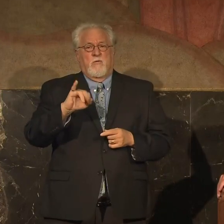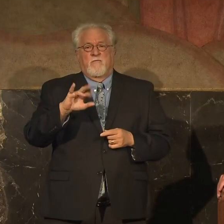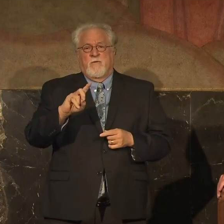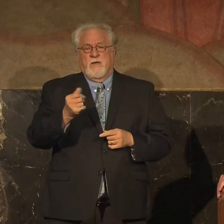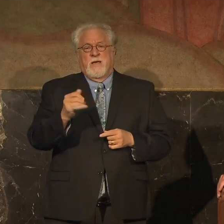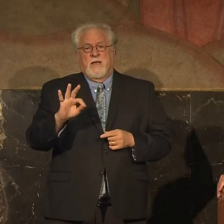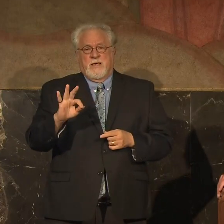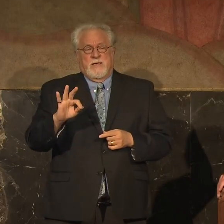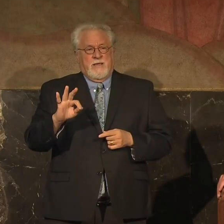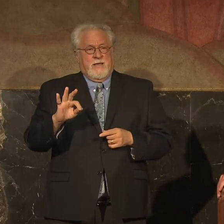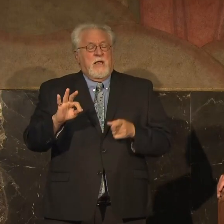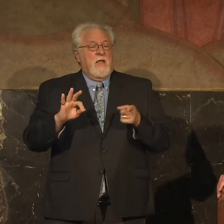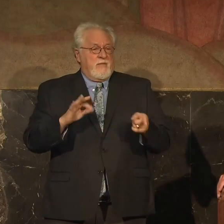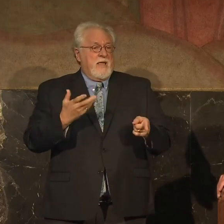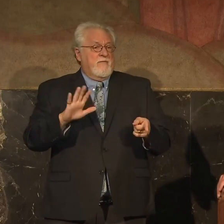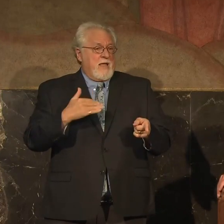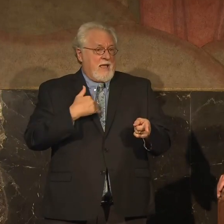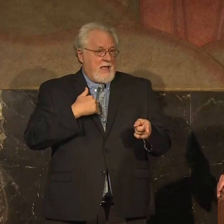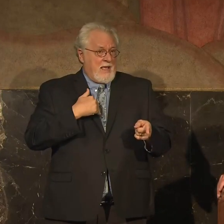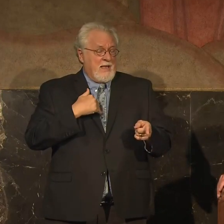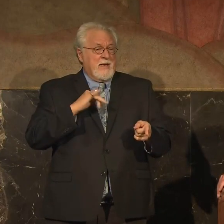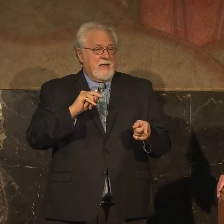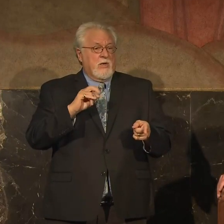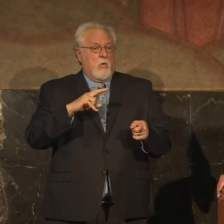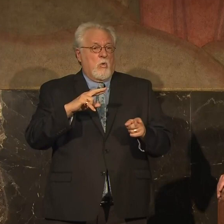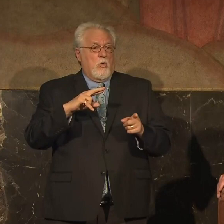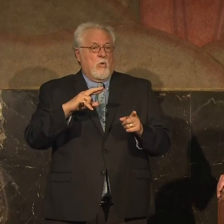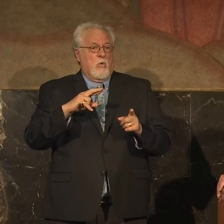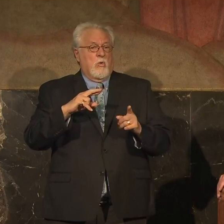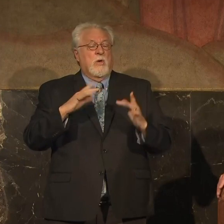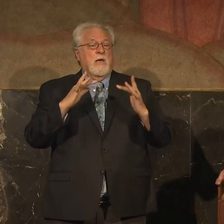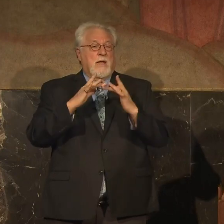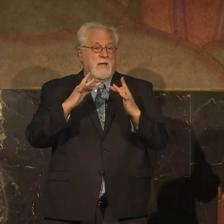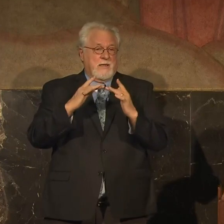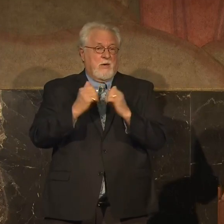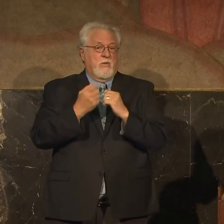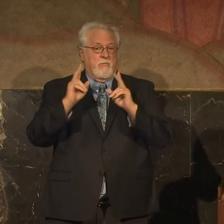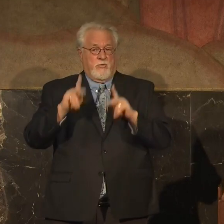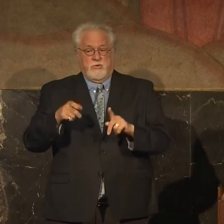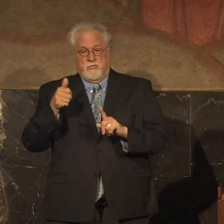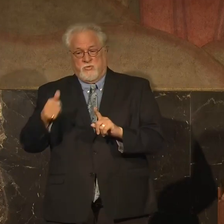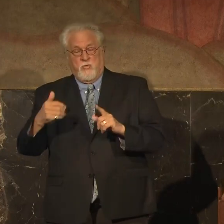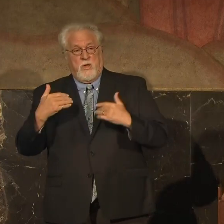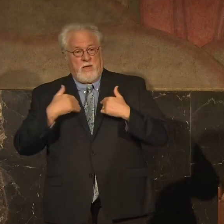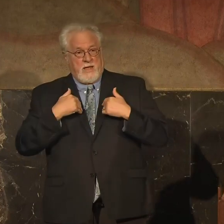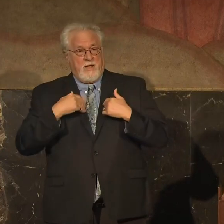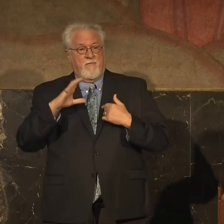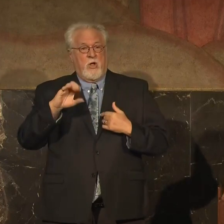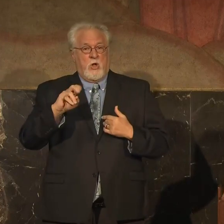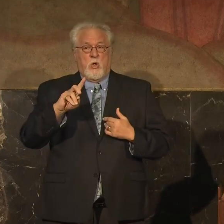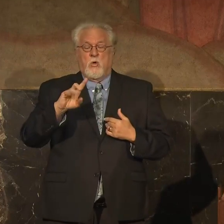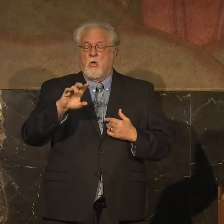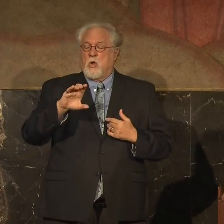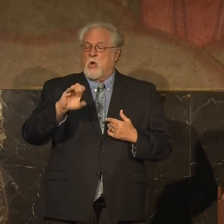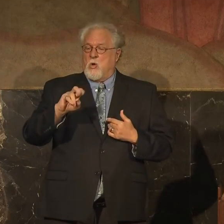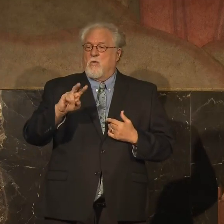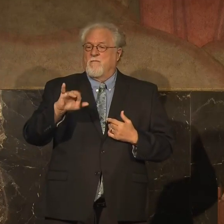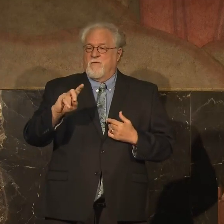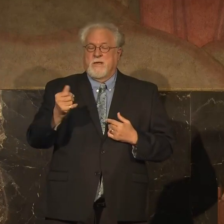with these children, that they've had it or that they've been in contact with someone who actually had COVID-19